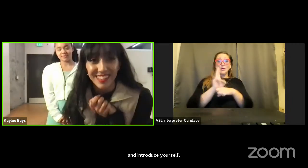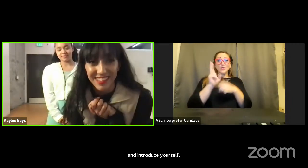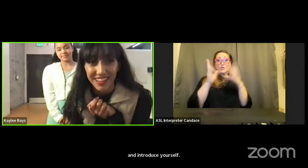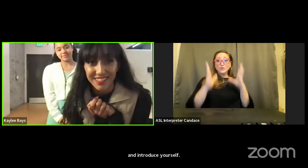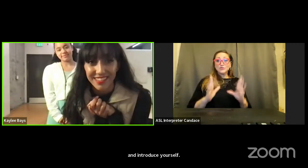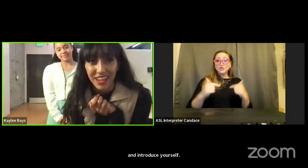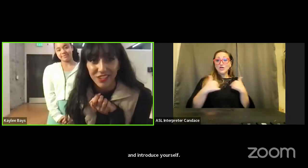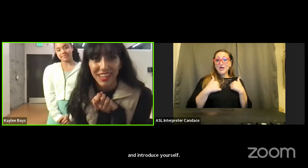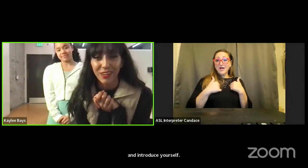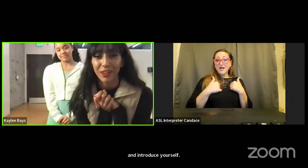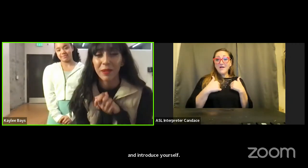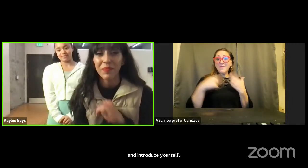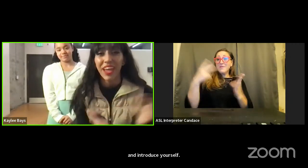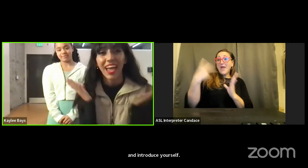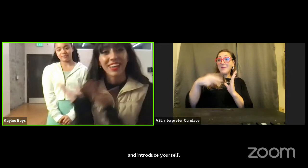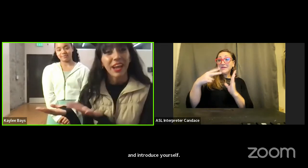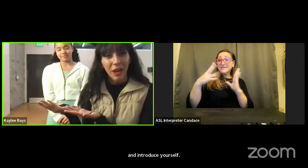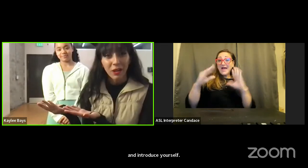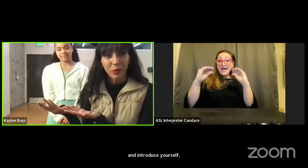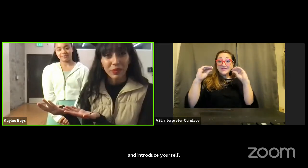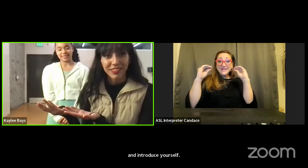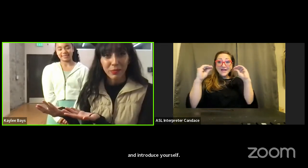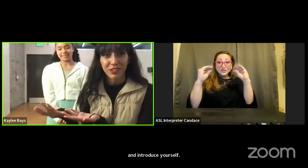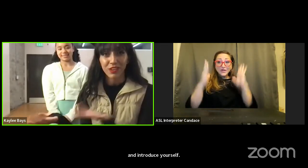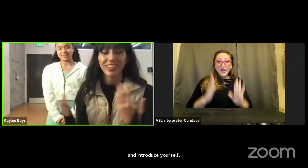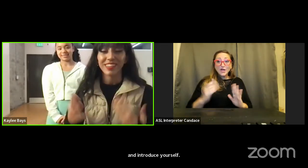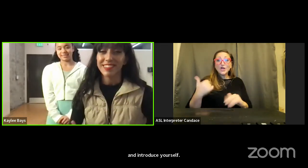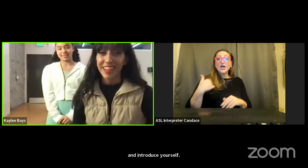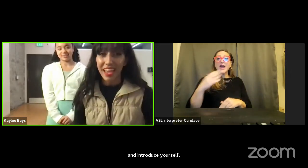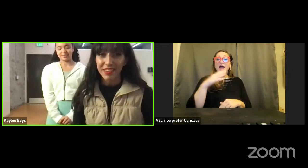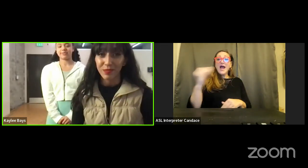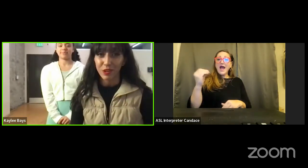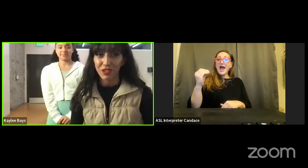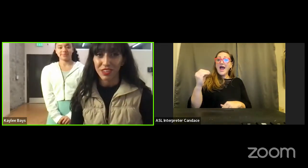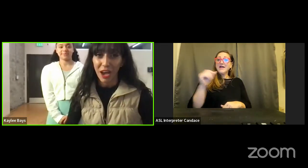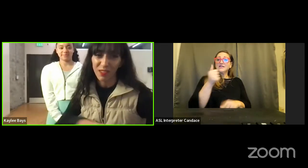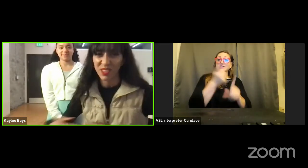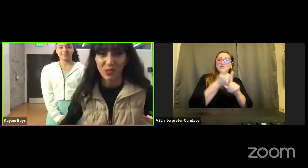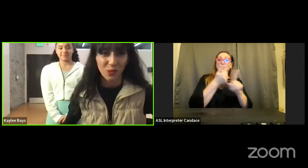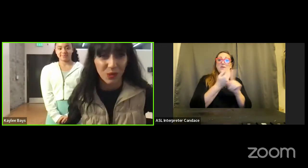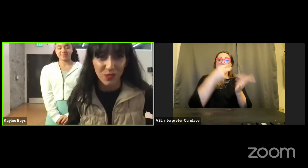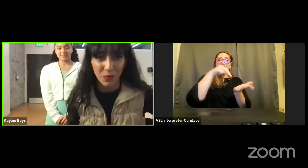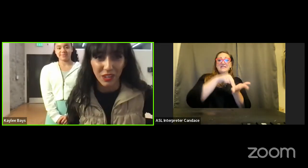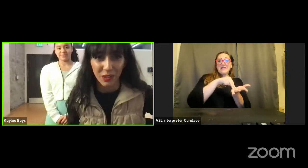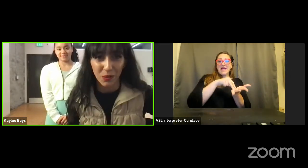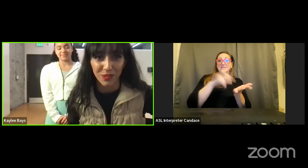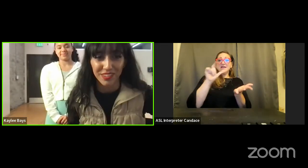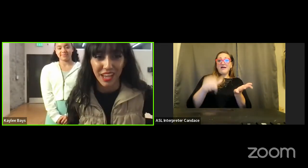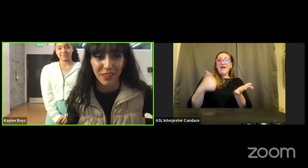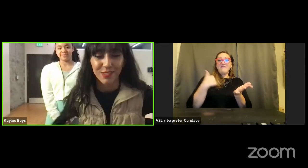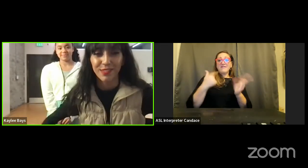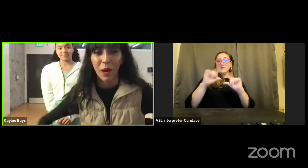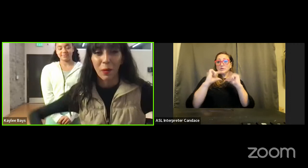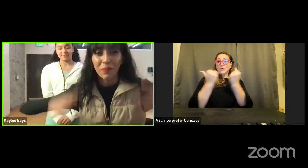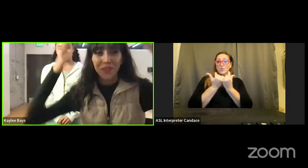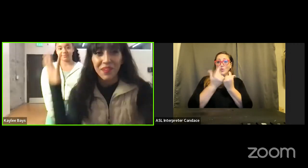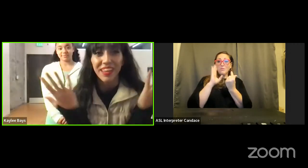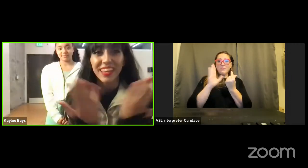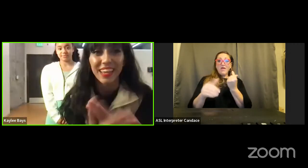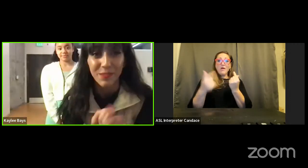a dance educator, and Nayana will be demonstrating the standing version of this groove that we're gonna go through together.